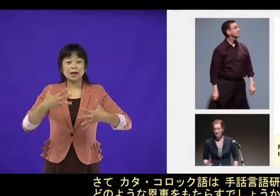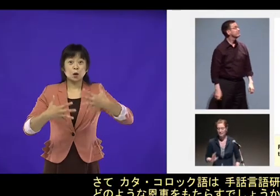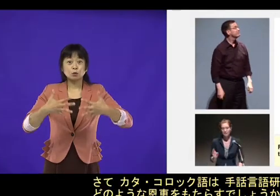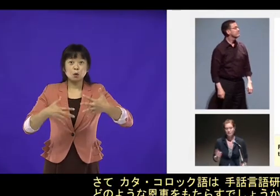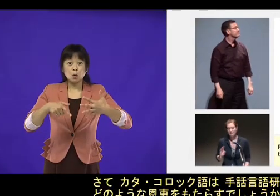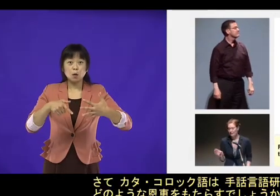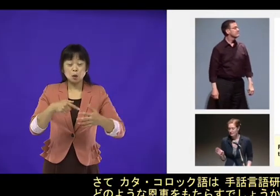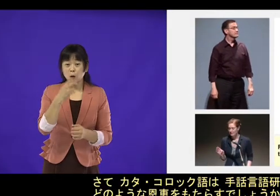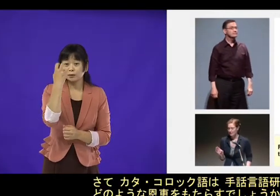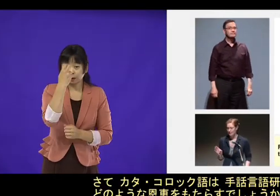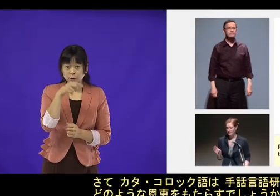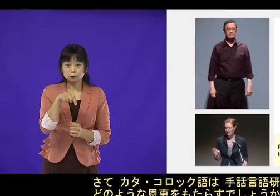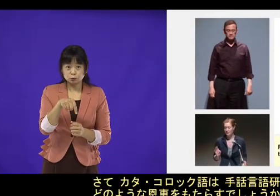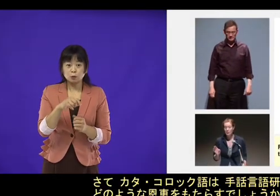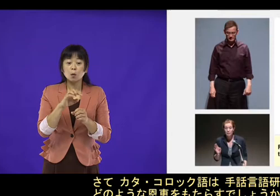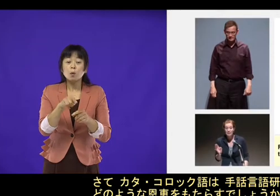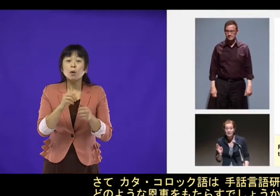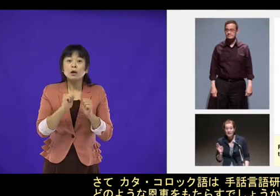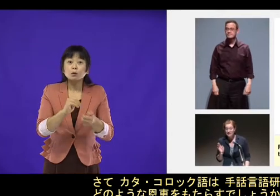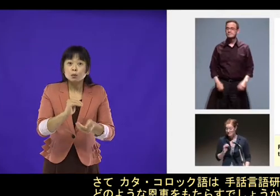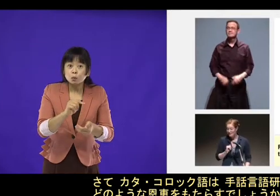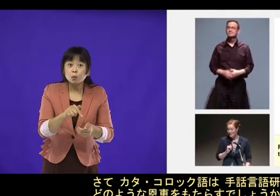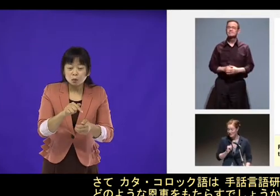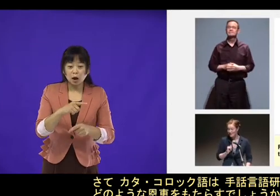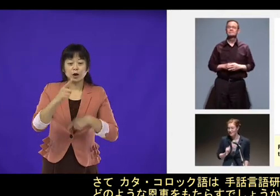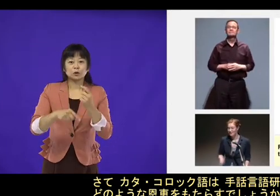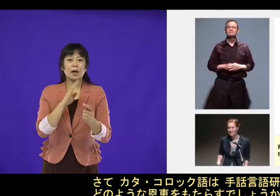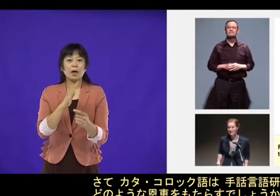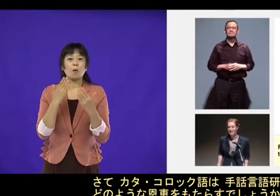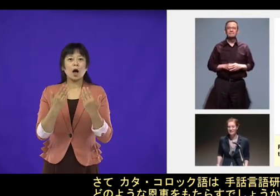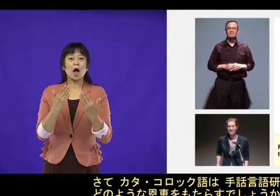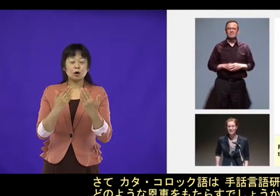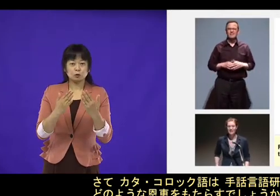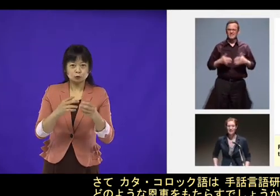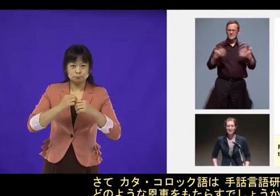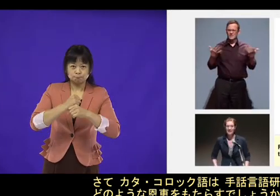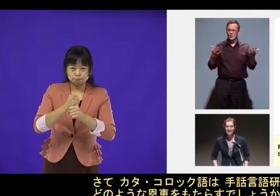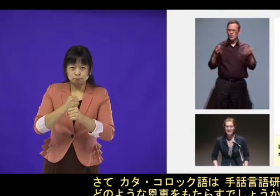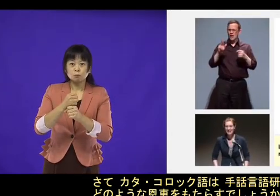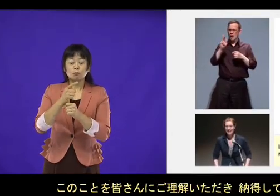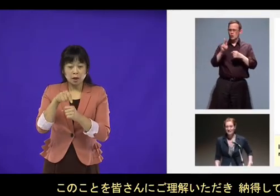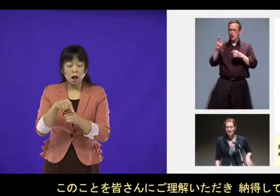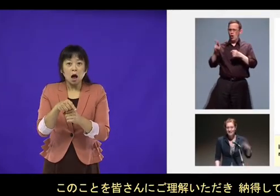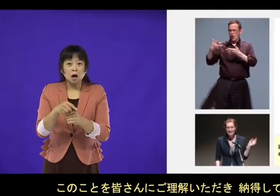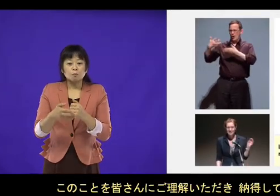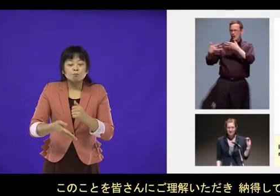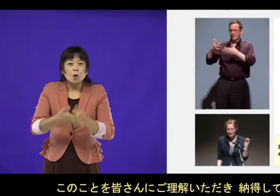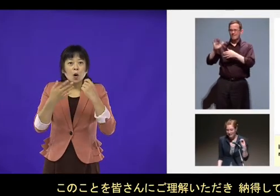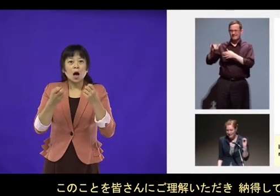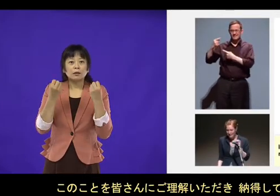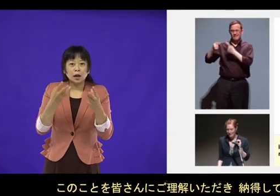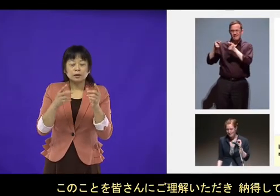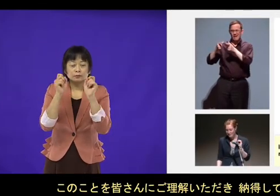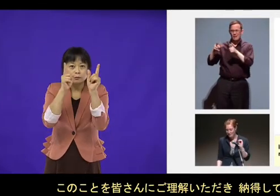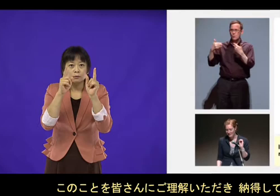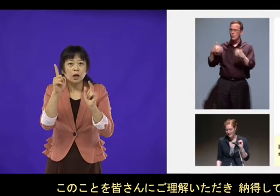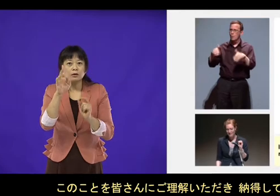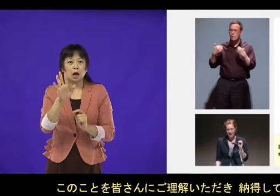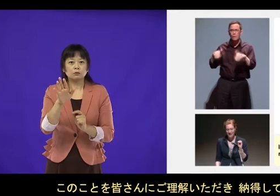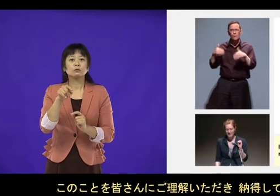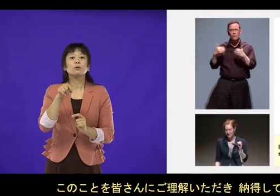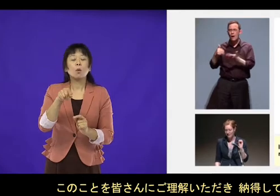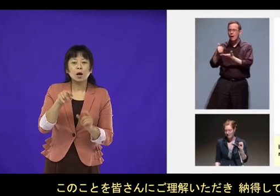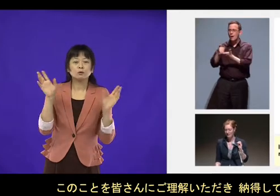So for people to really understand or to appreciate the valuable contribution that Katakolok makes, I'd like to just briefly get us all on the